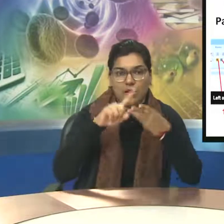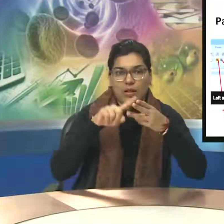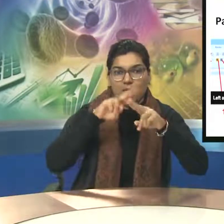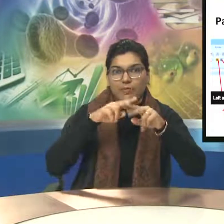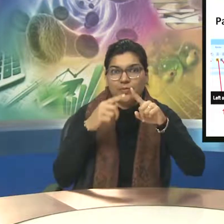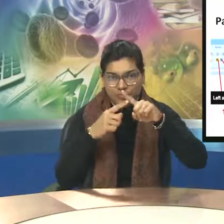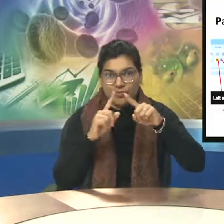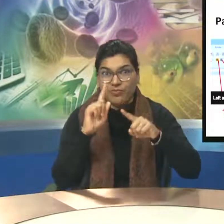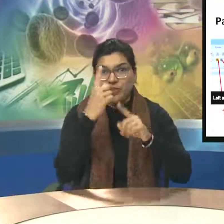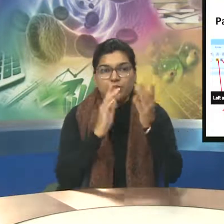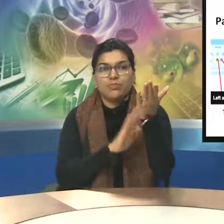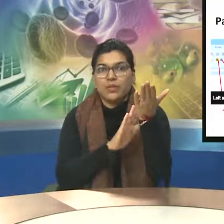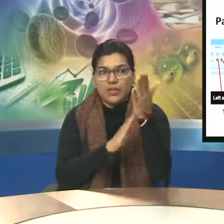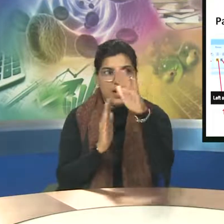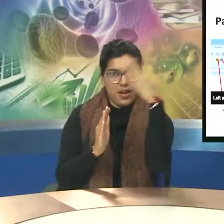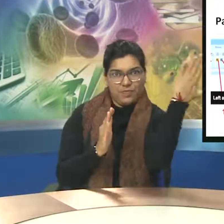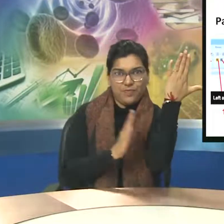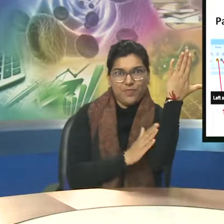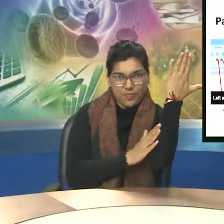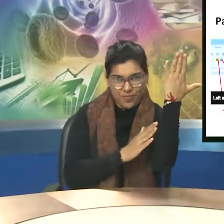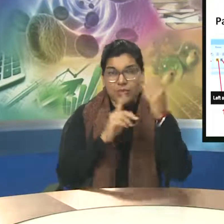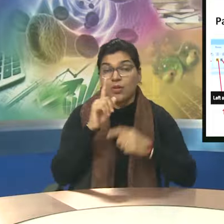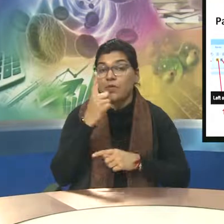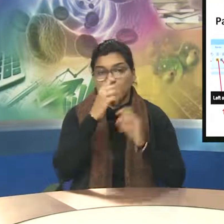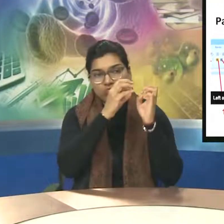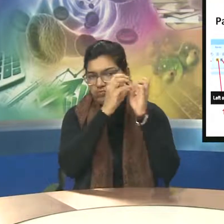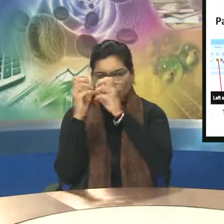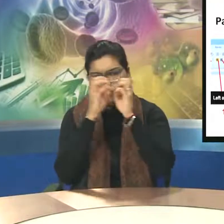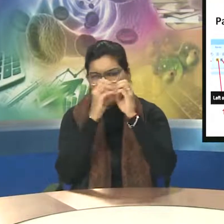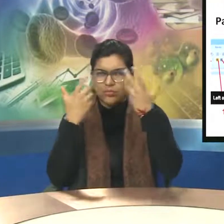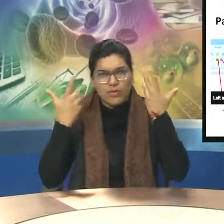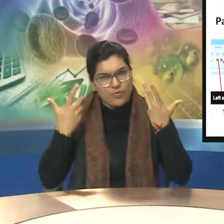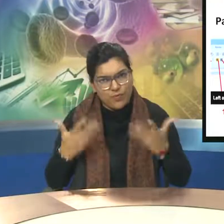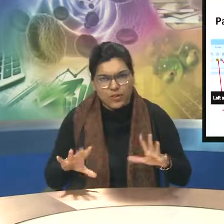someone. You can present it on left line,